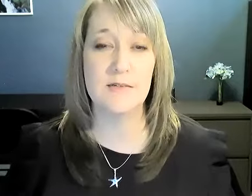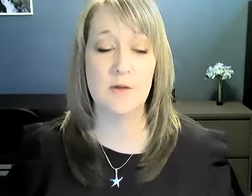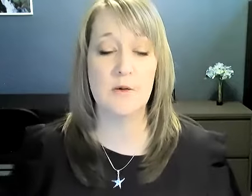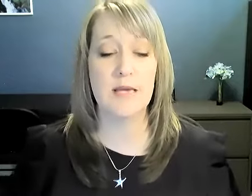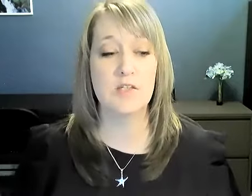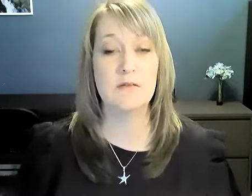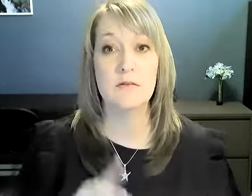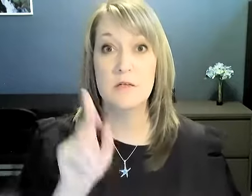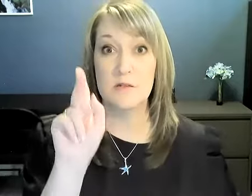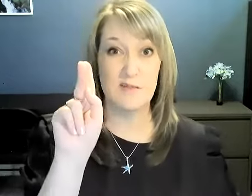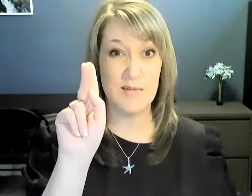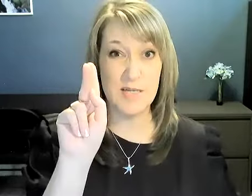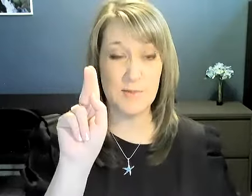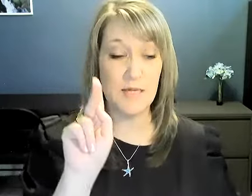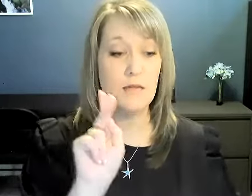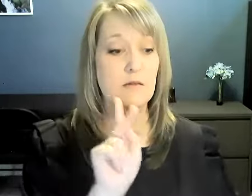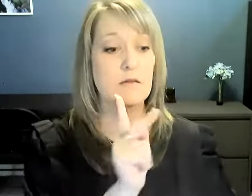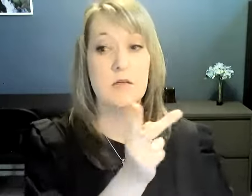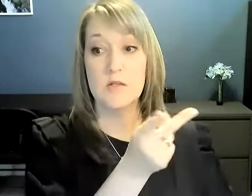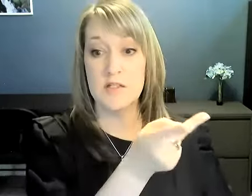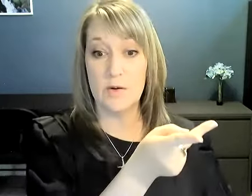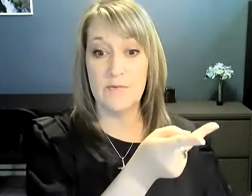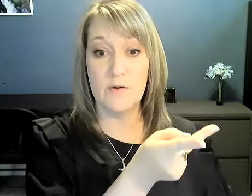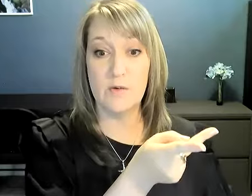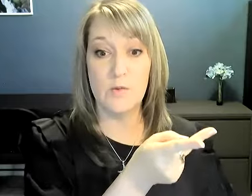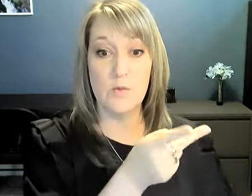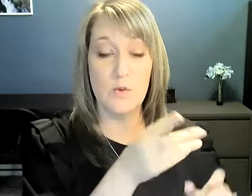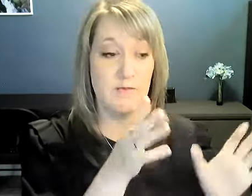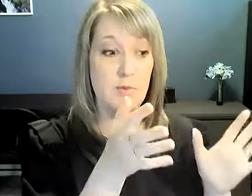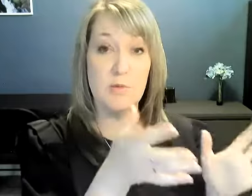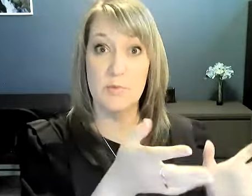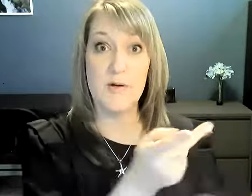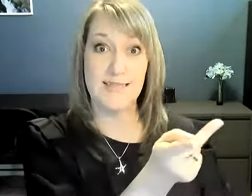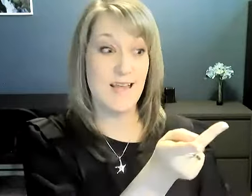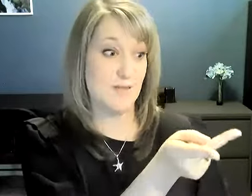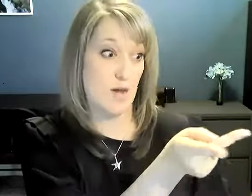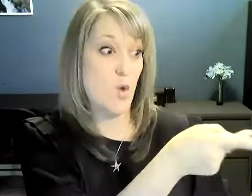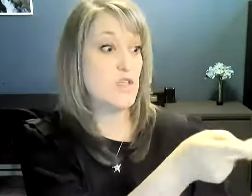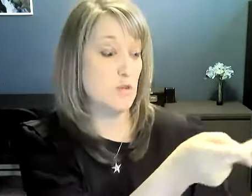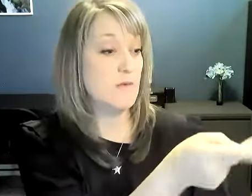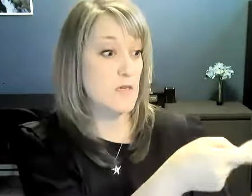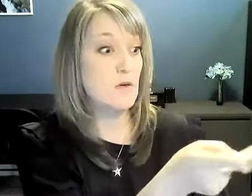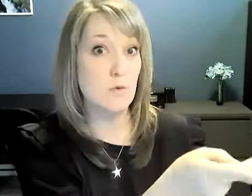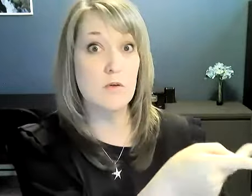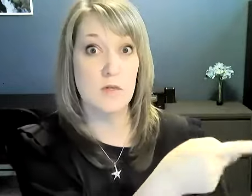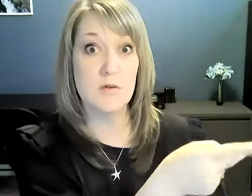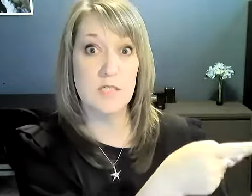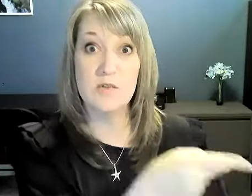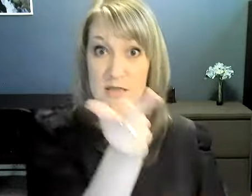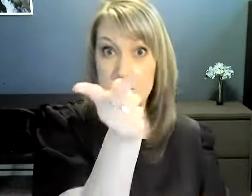different location. So same hand shape again. So if the people are present, I would say, oh, the two of you are going to do this. The